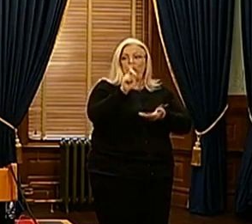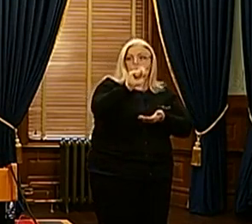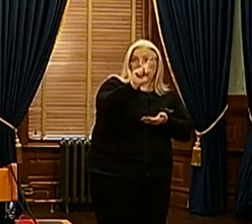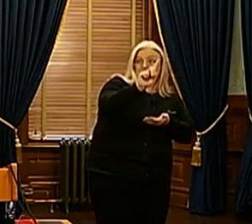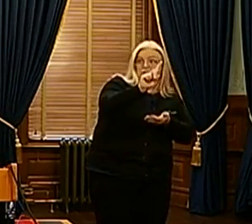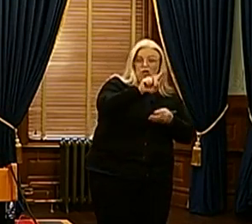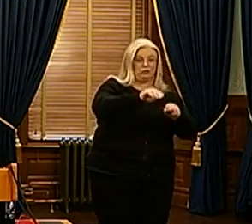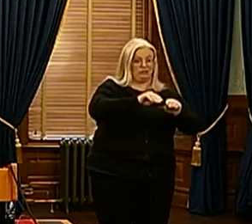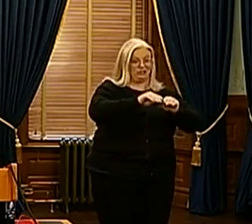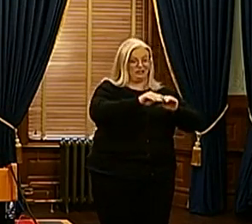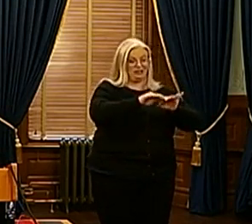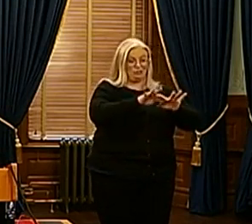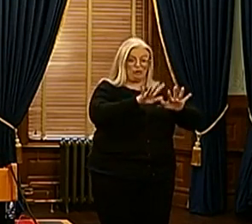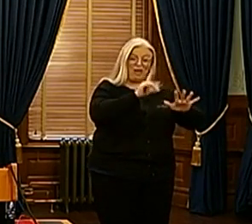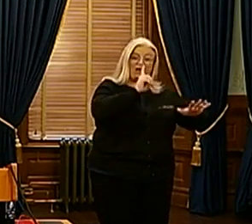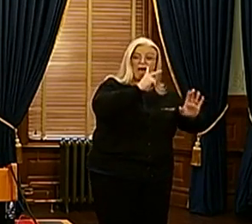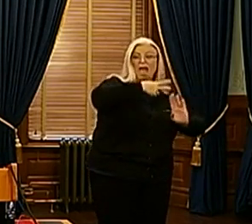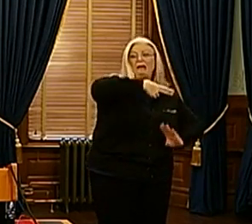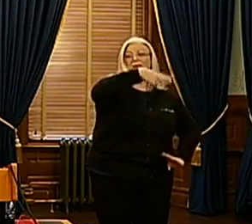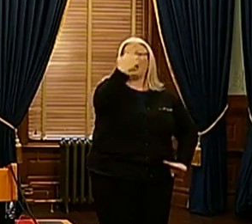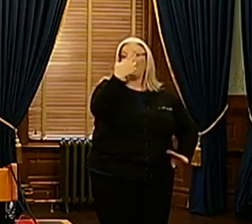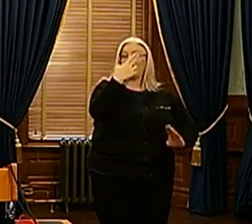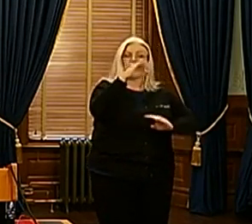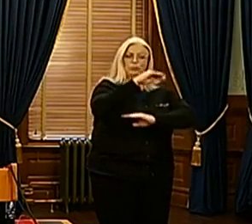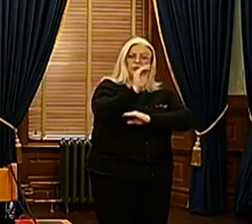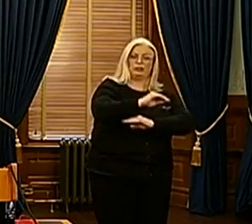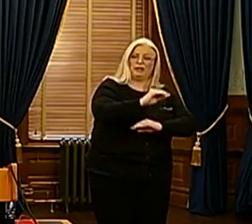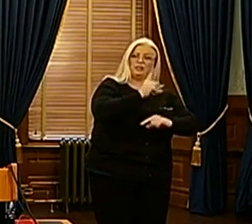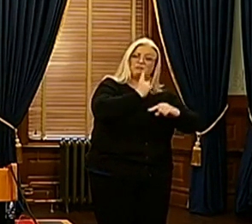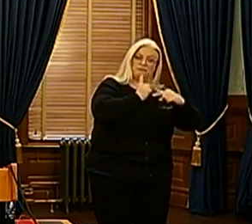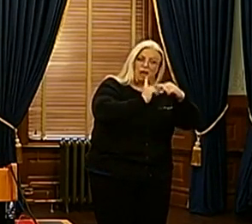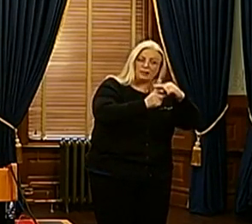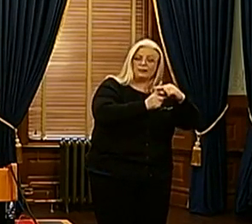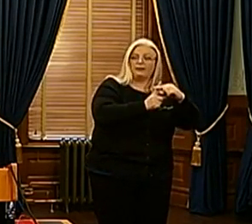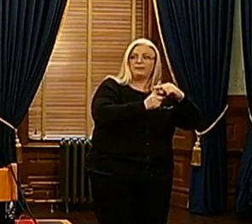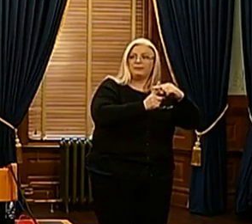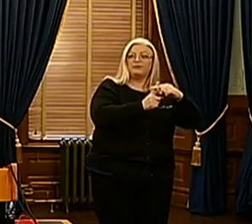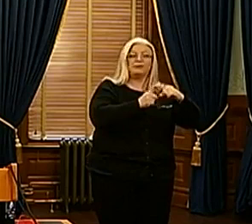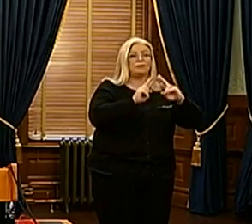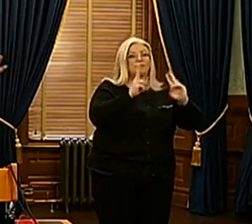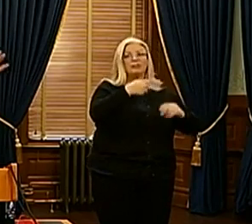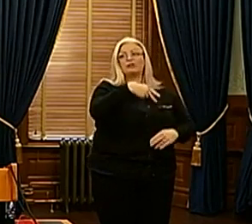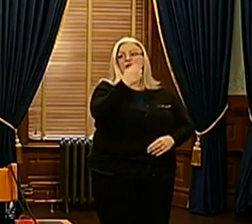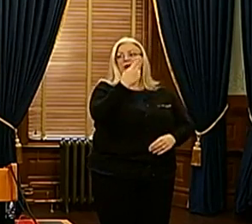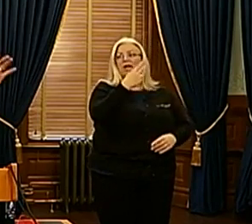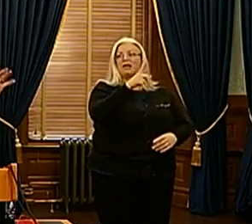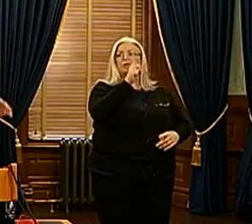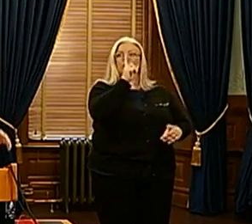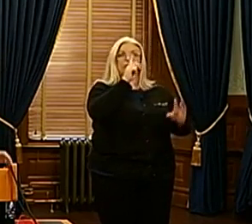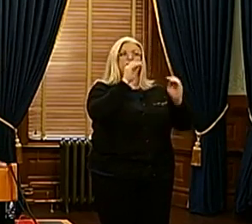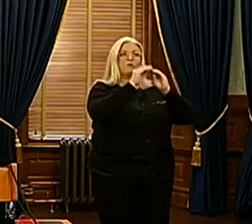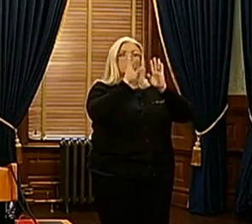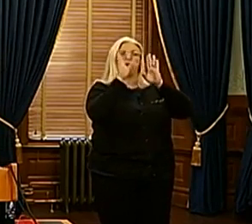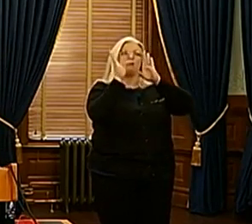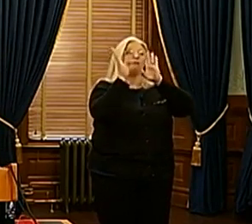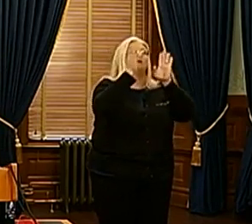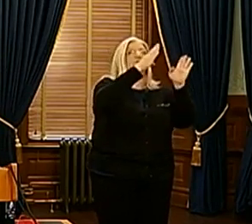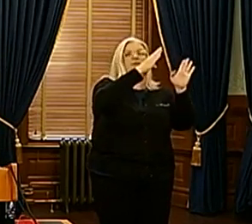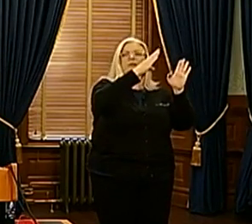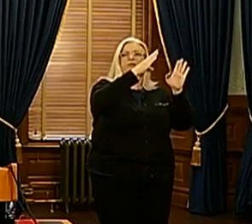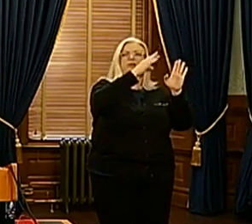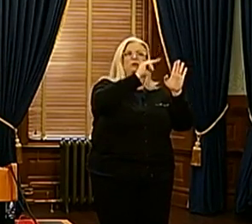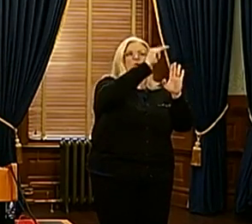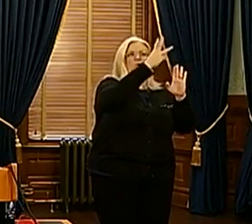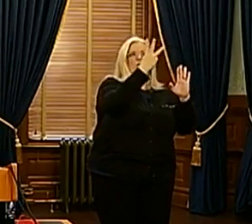where spread is really high and the percentage of positives are very high, you're really looking at